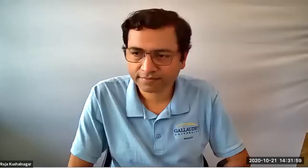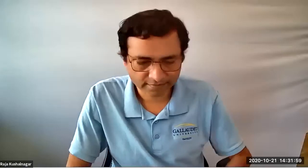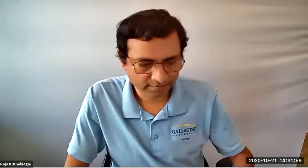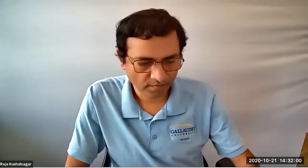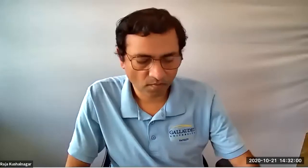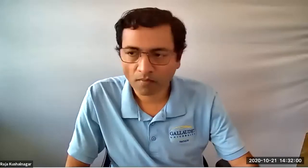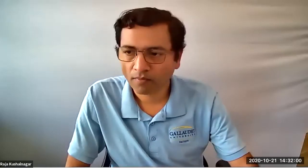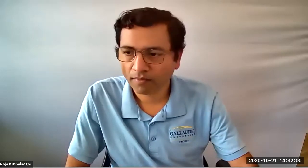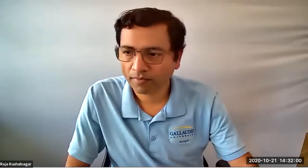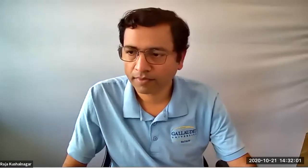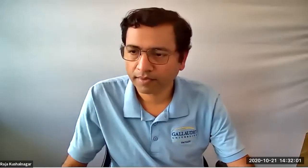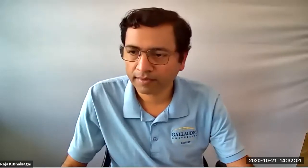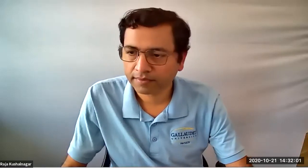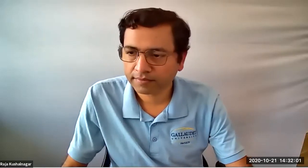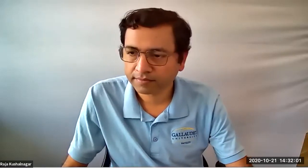panelists can chat.